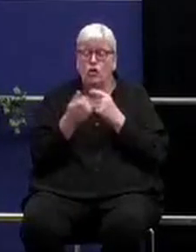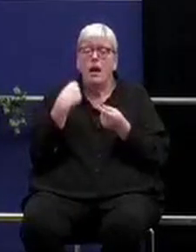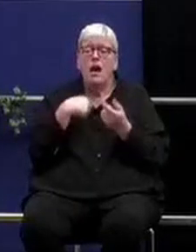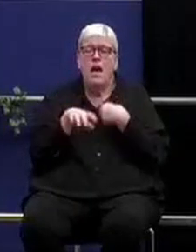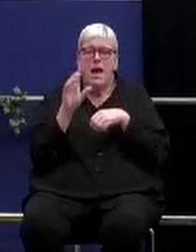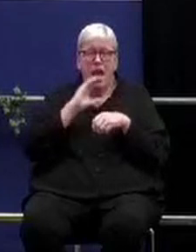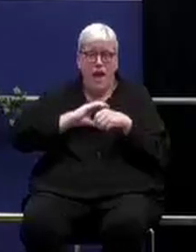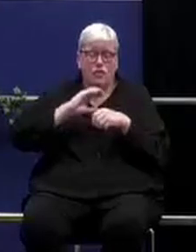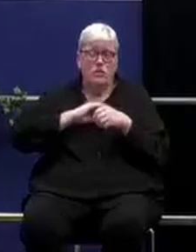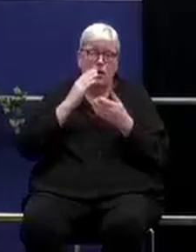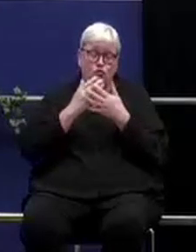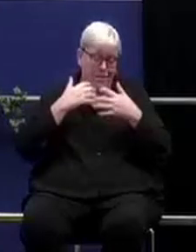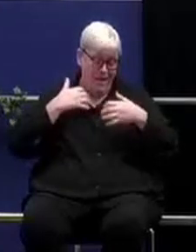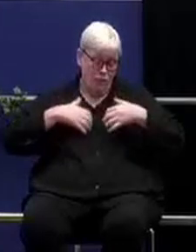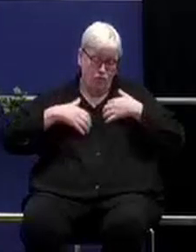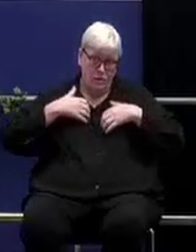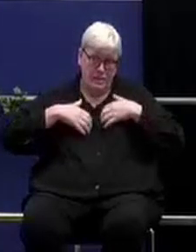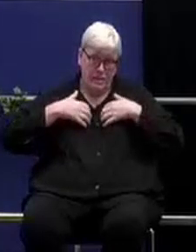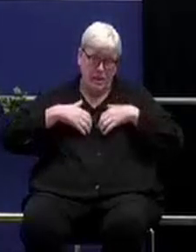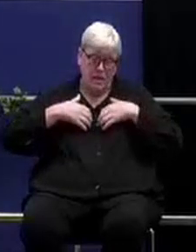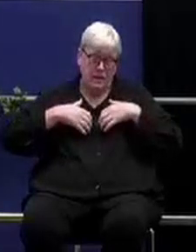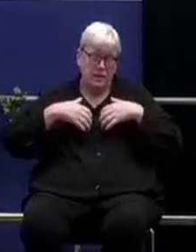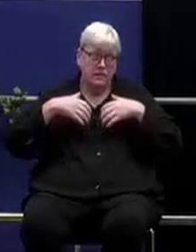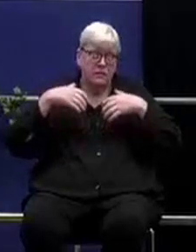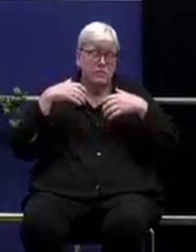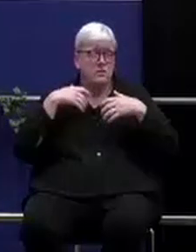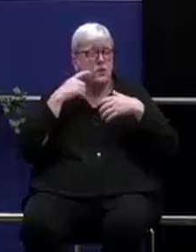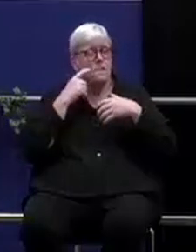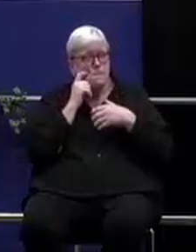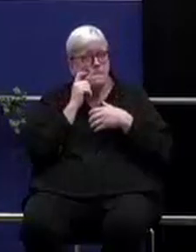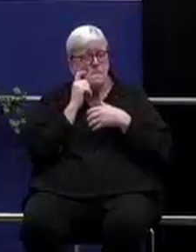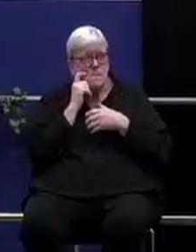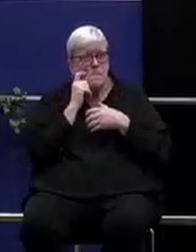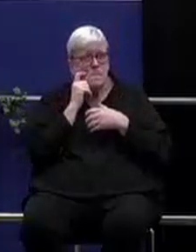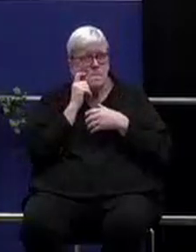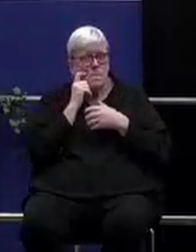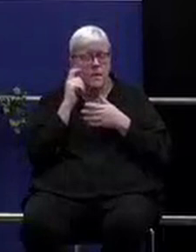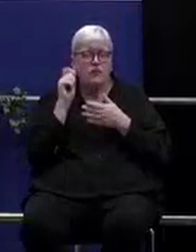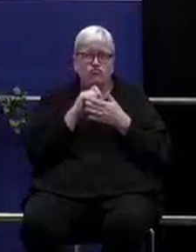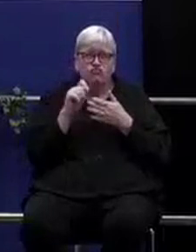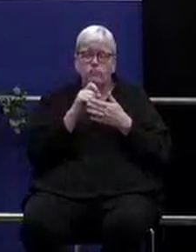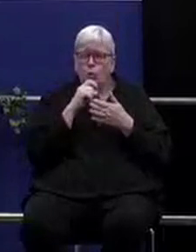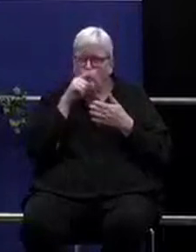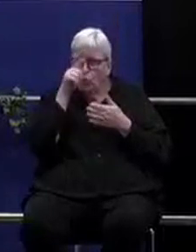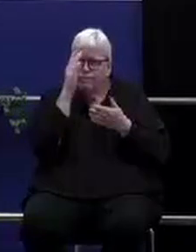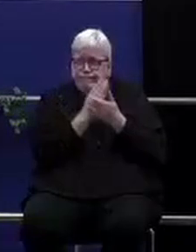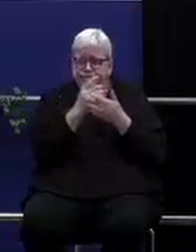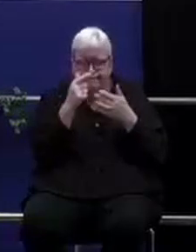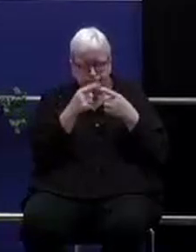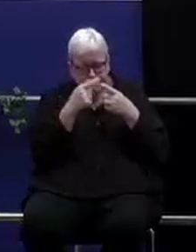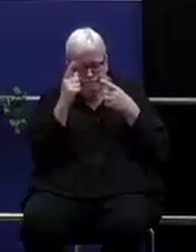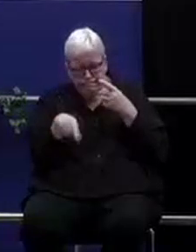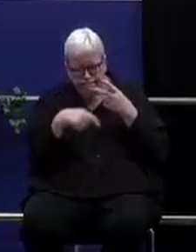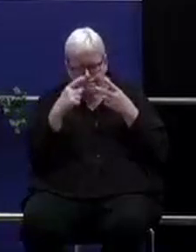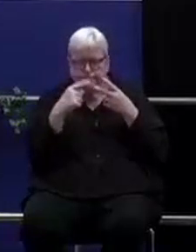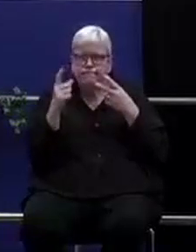writer. And so I kind of took her as almost like a character study. You know, who is this person, and can we keep with her? Can we,